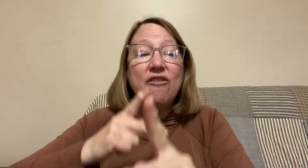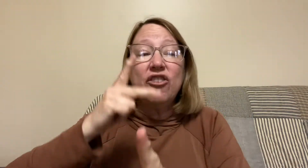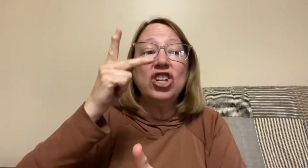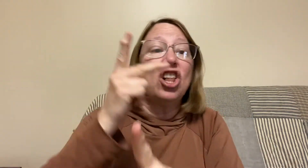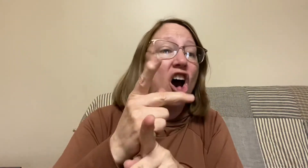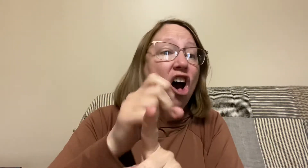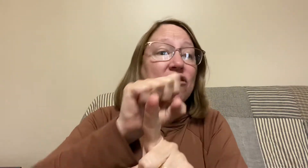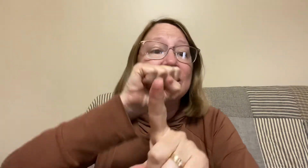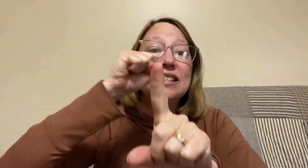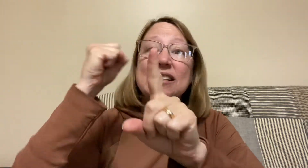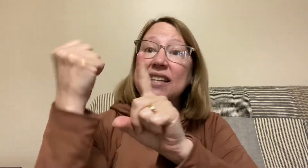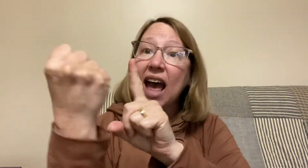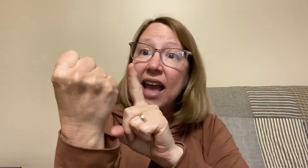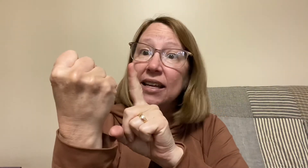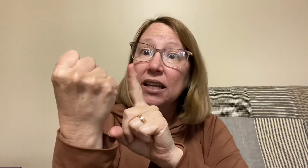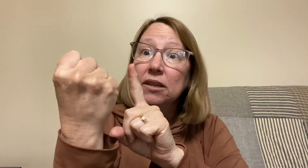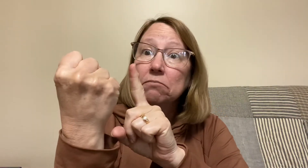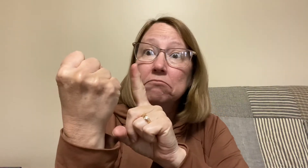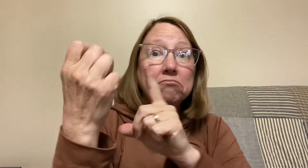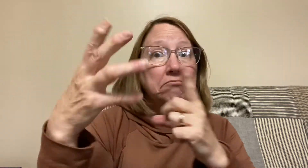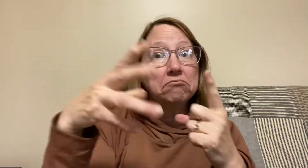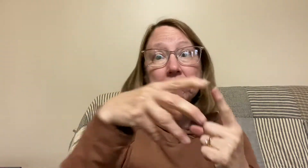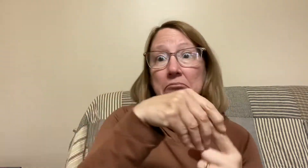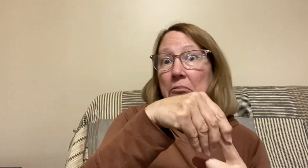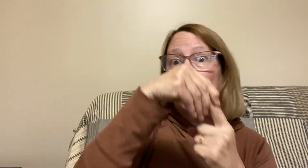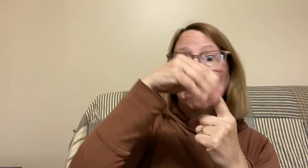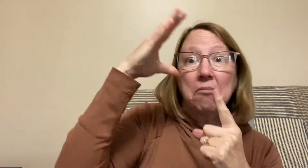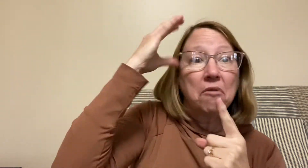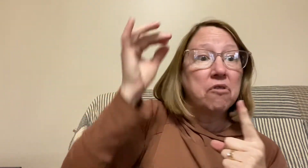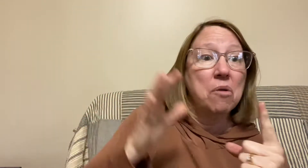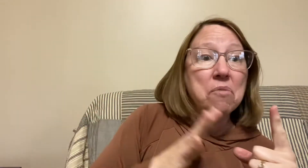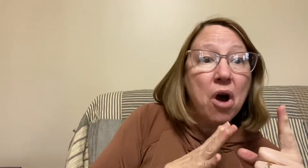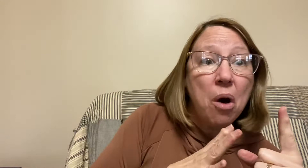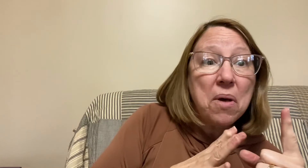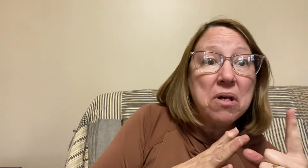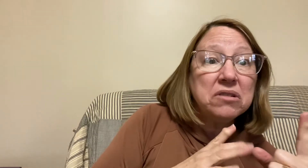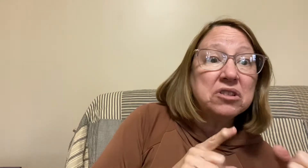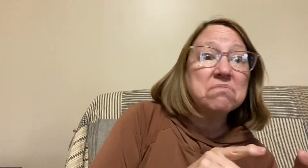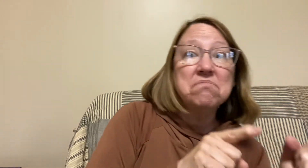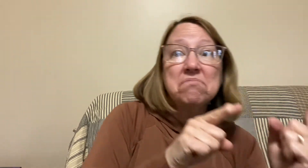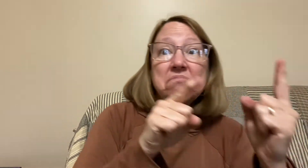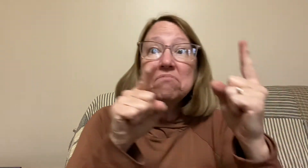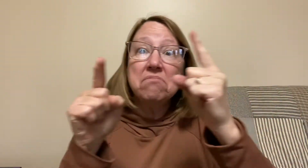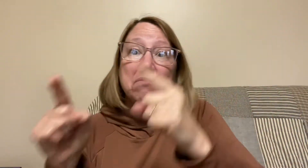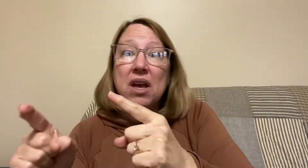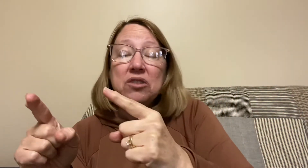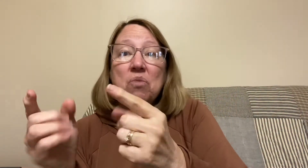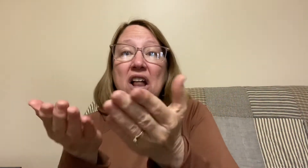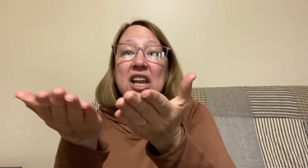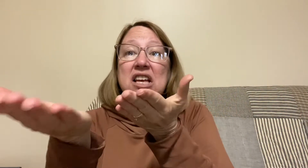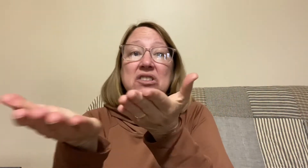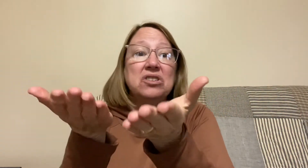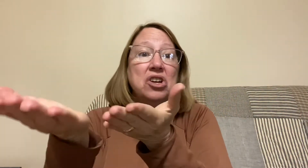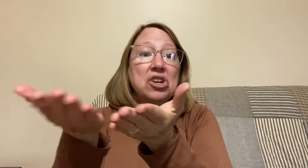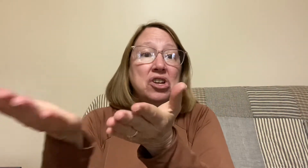The sickness was carried on fleas that lived on the rodents, and